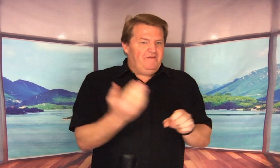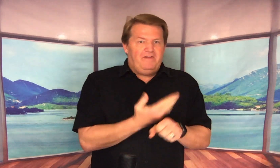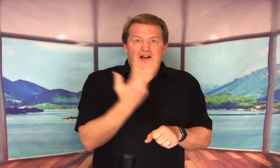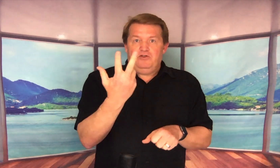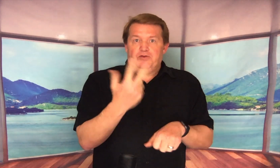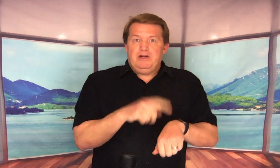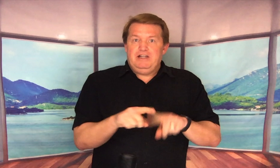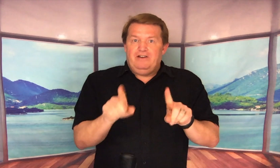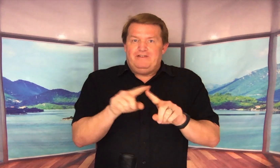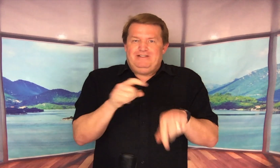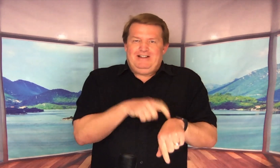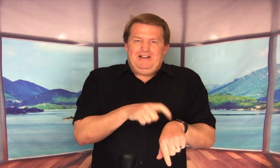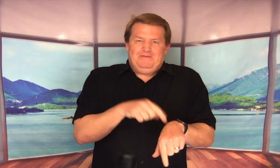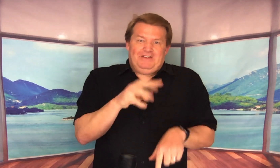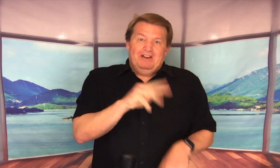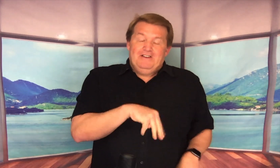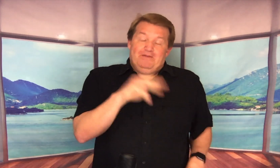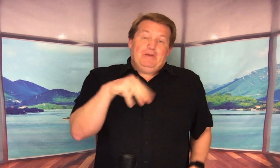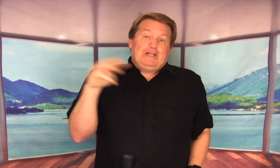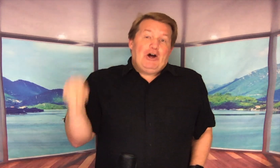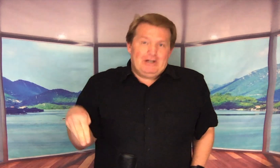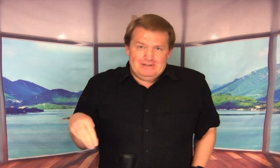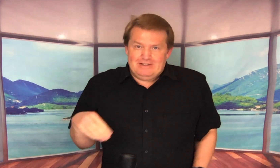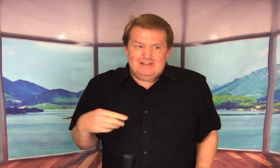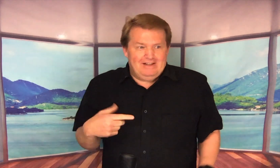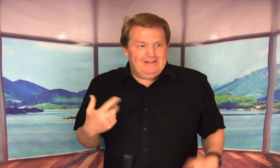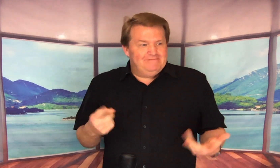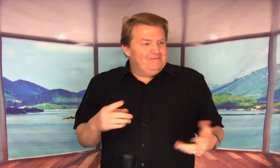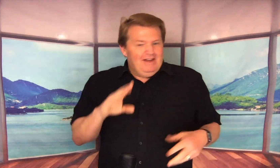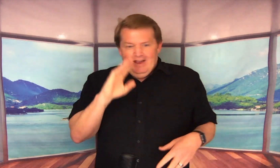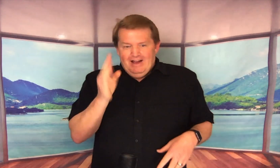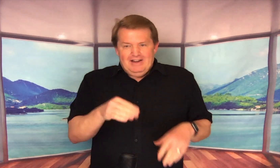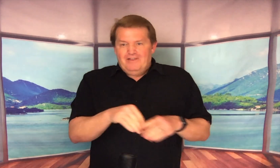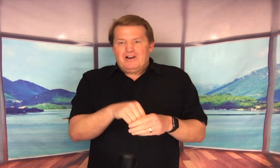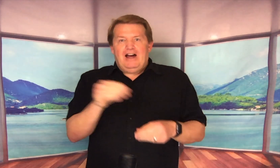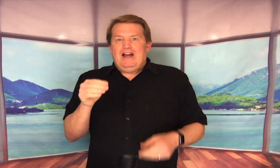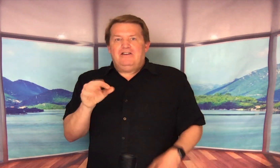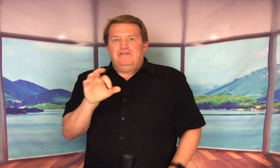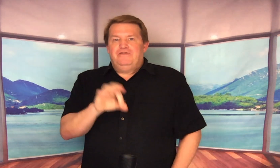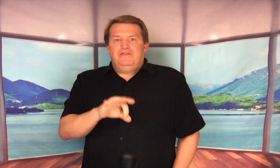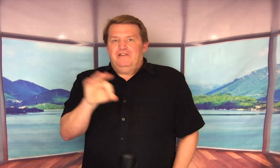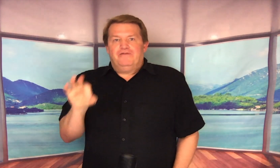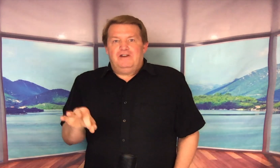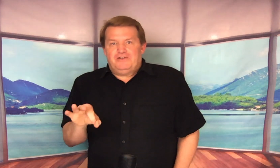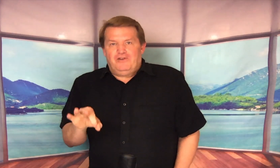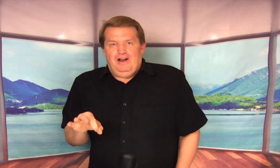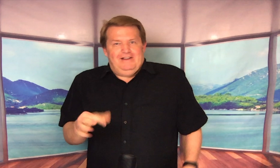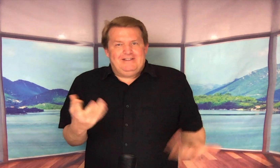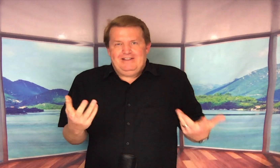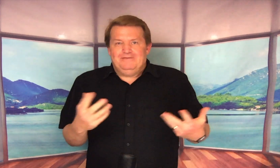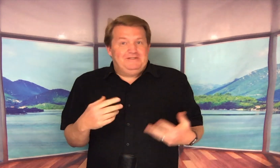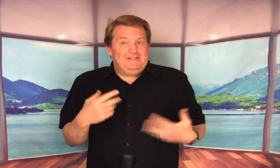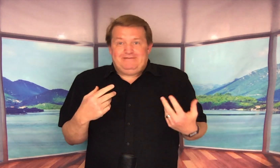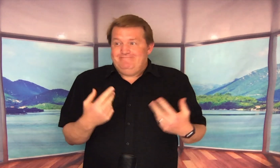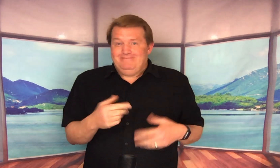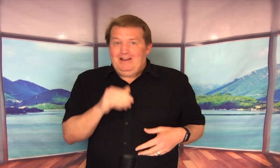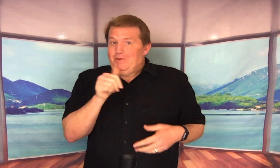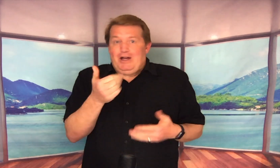fired 3 different times from McDonald's. I never got out of French fries. I'm not